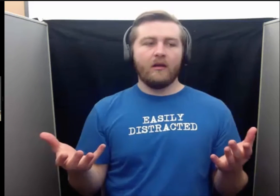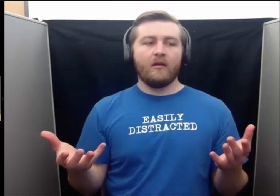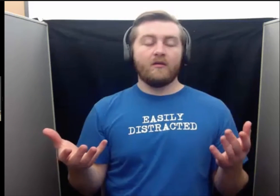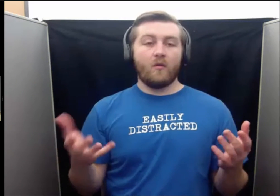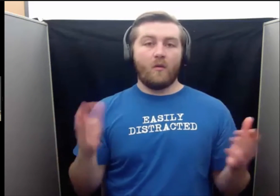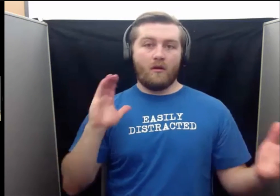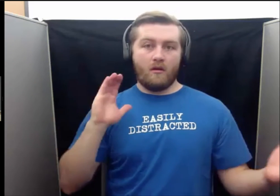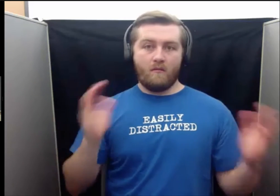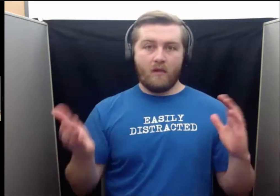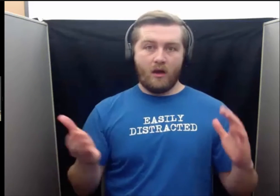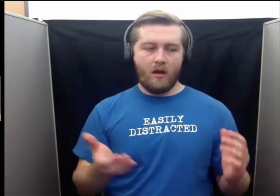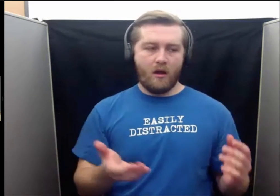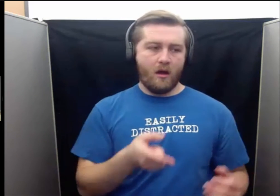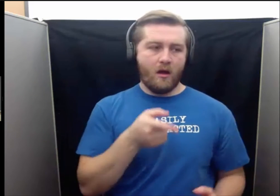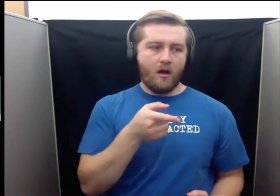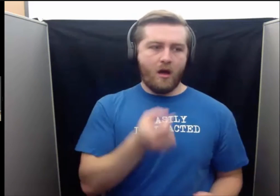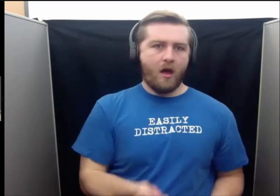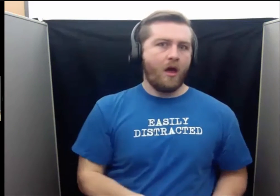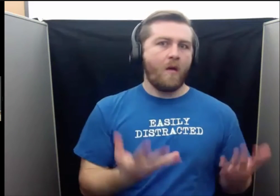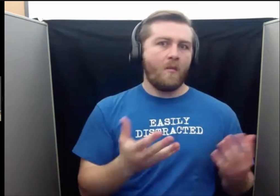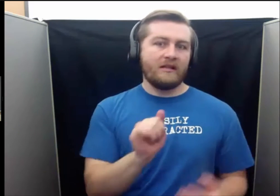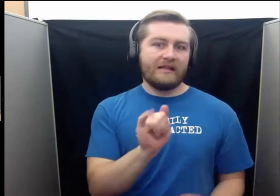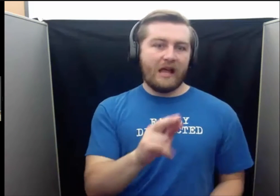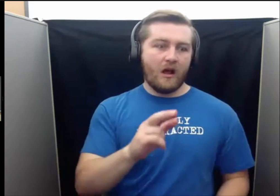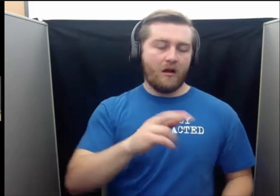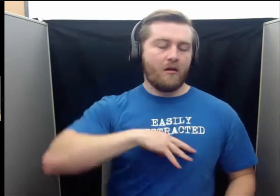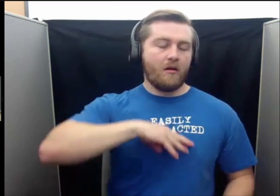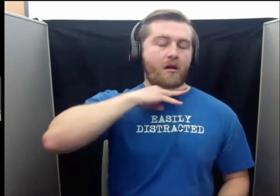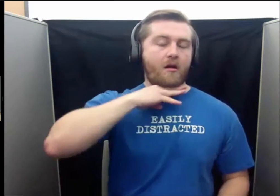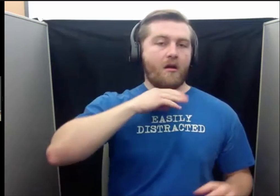can hold at a certain temperature.